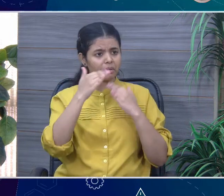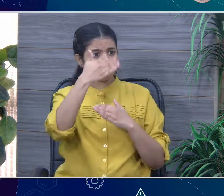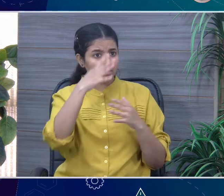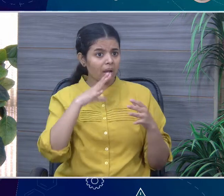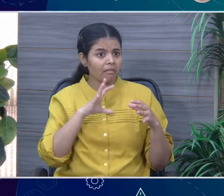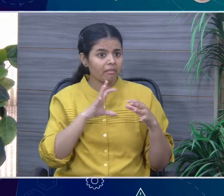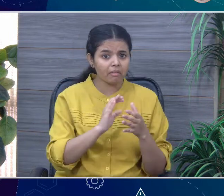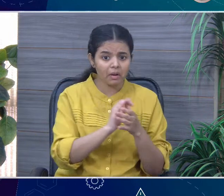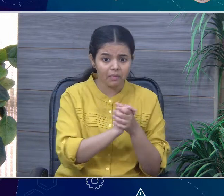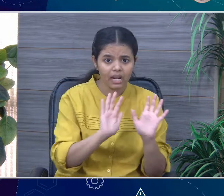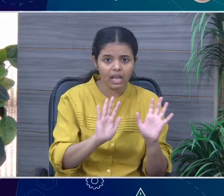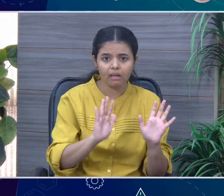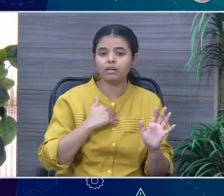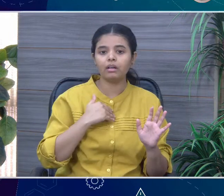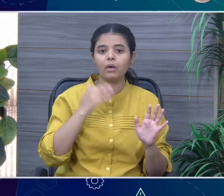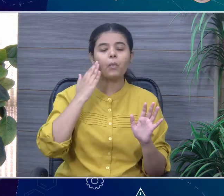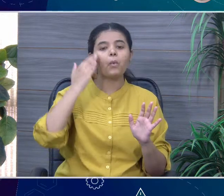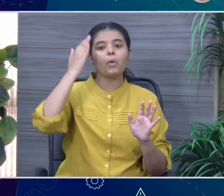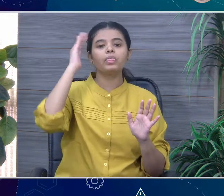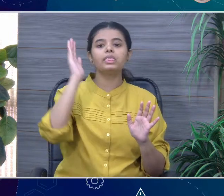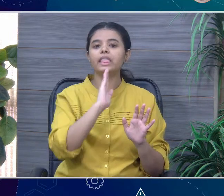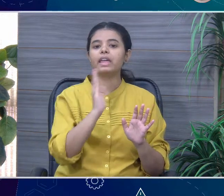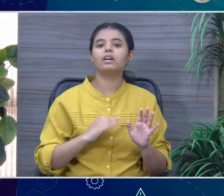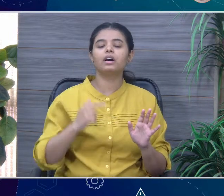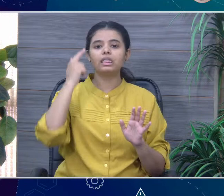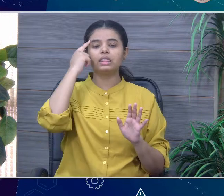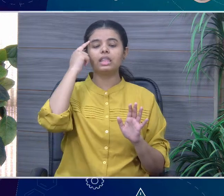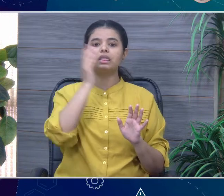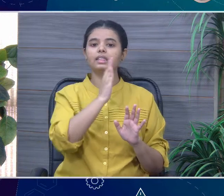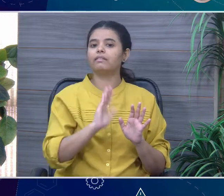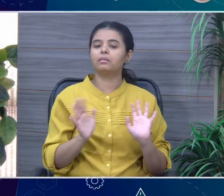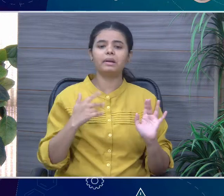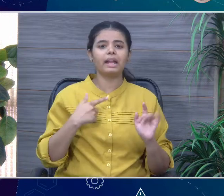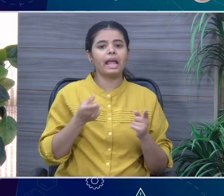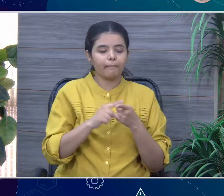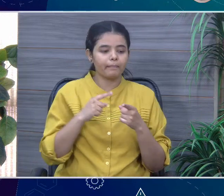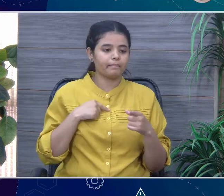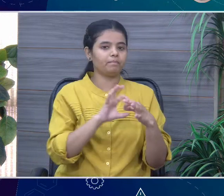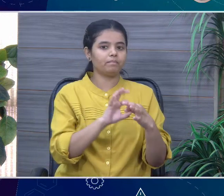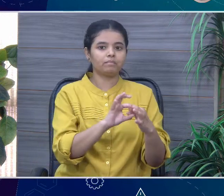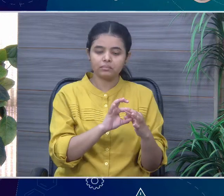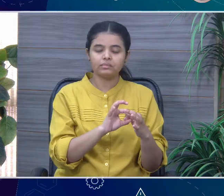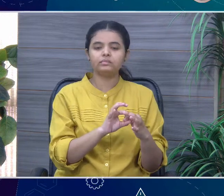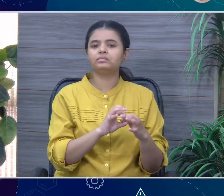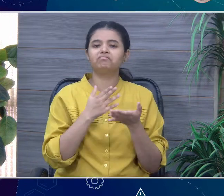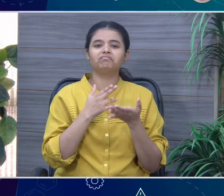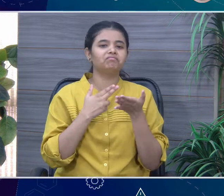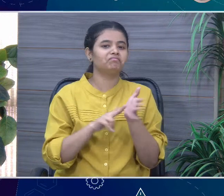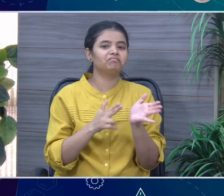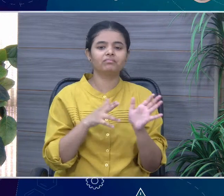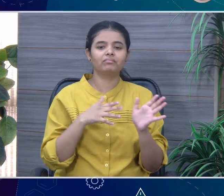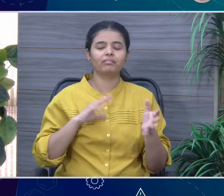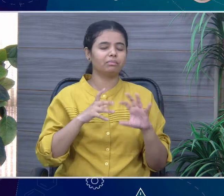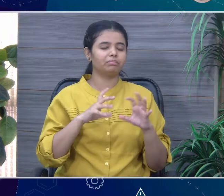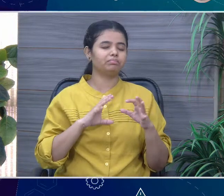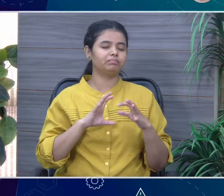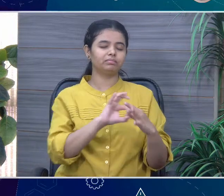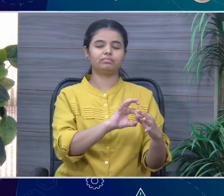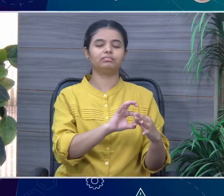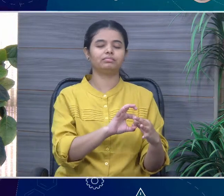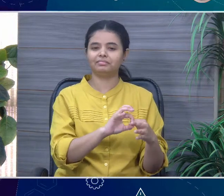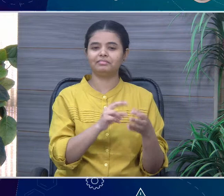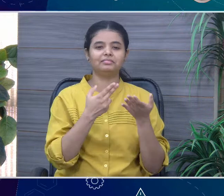I never thought that I could do friendship with him, but I could. So it happens very naturally. Friendship is a very